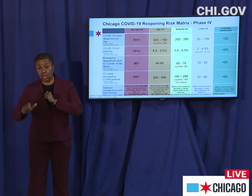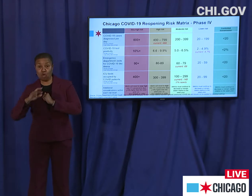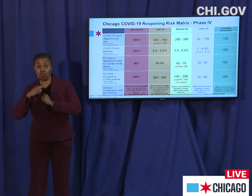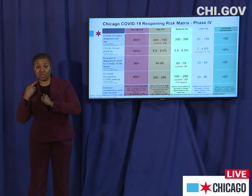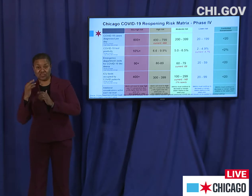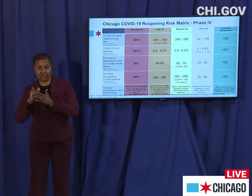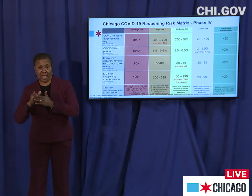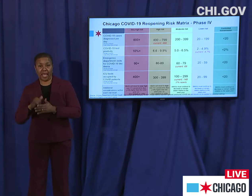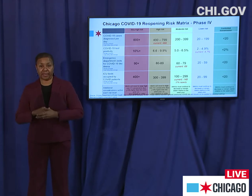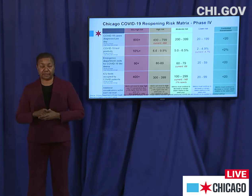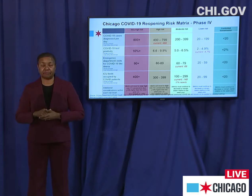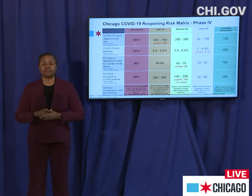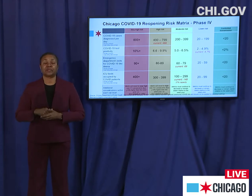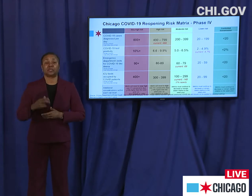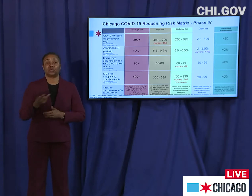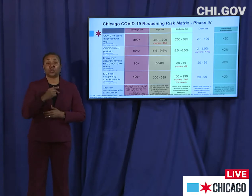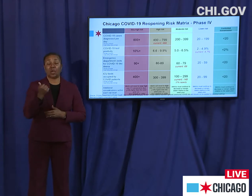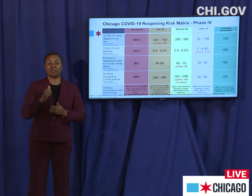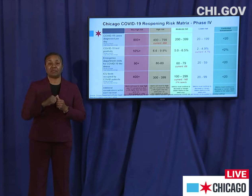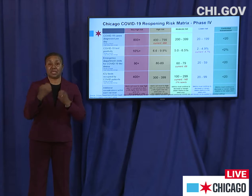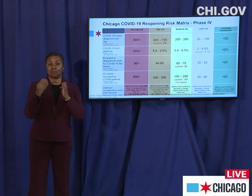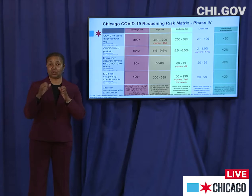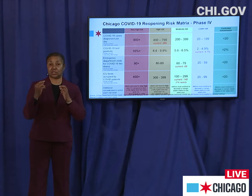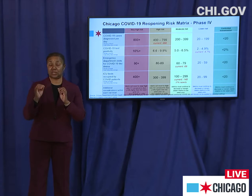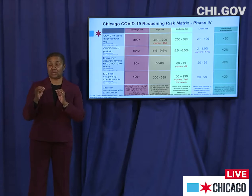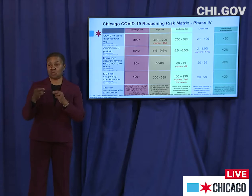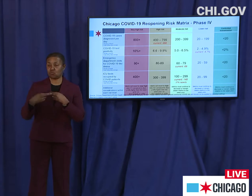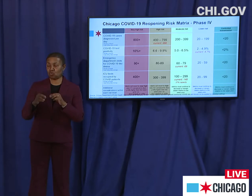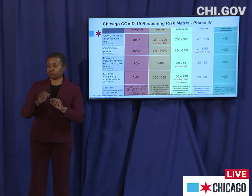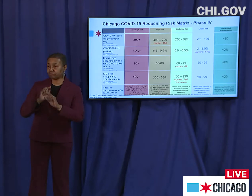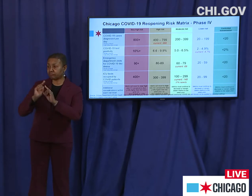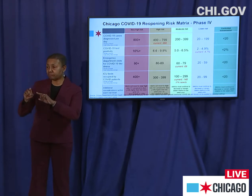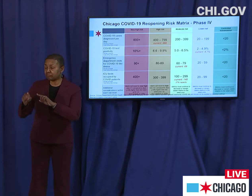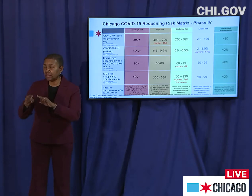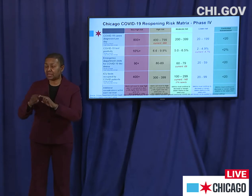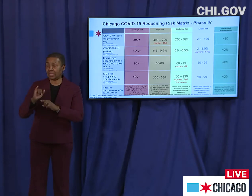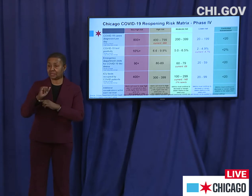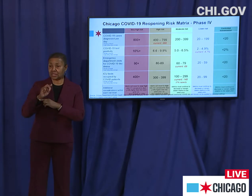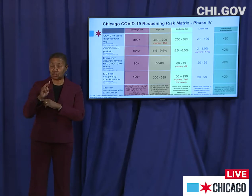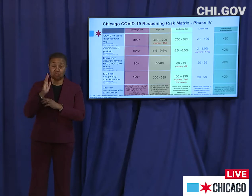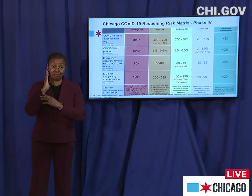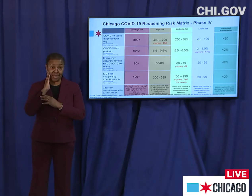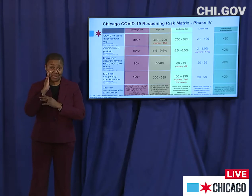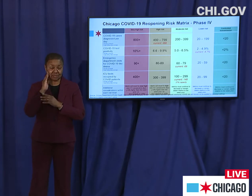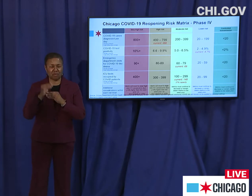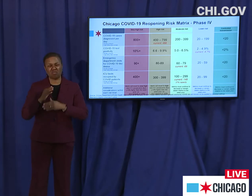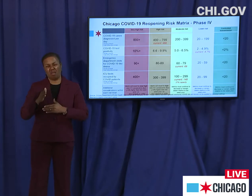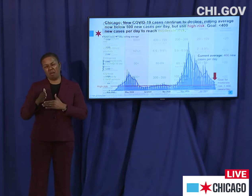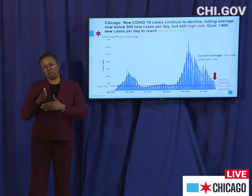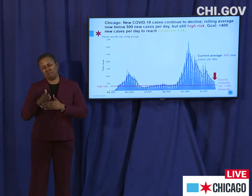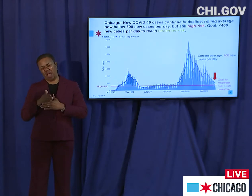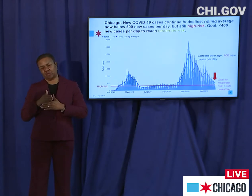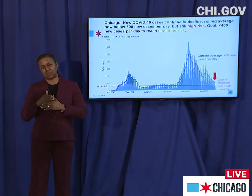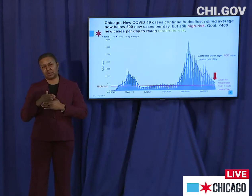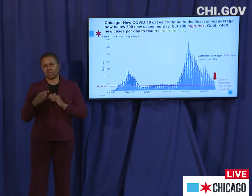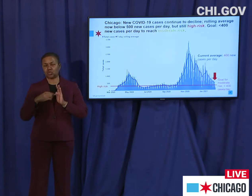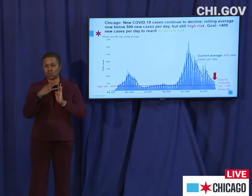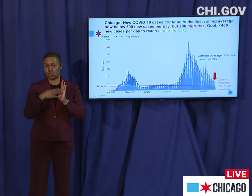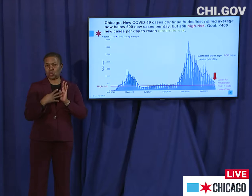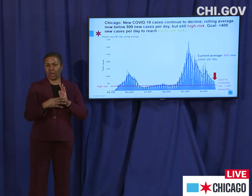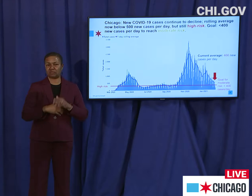risk for that. And then the two other, the emergency department visits and ICU visits, are both at moderate risk. And I'll just show you the graphs here